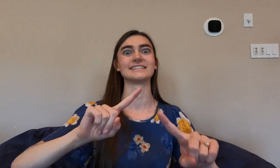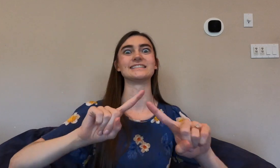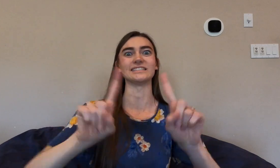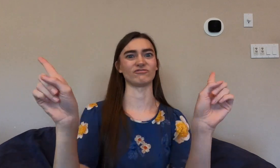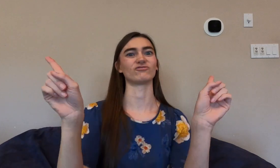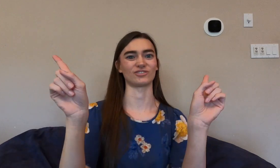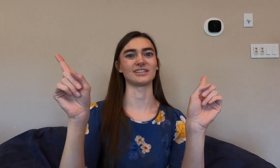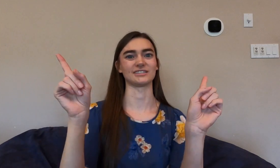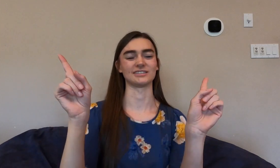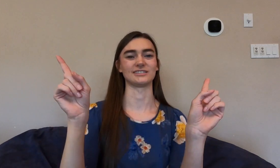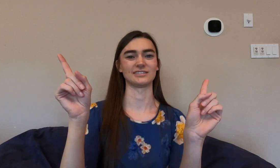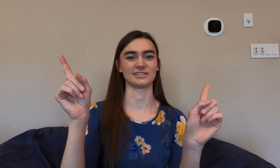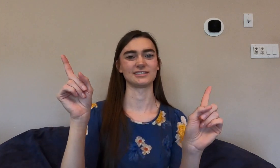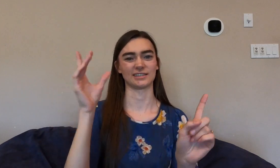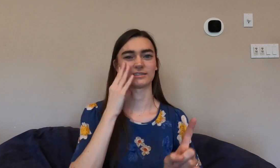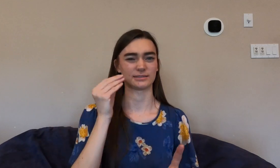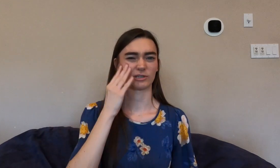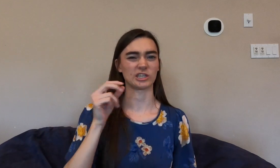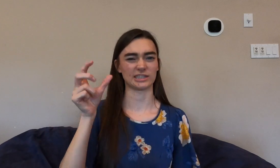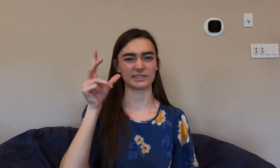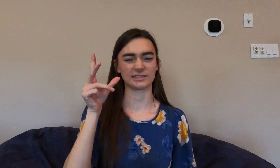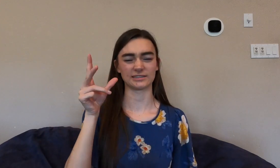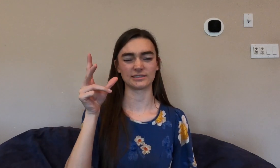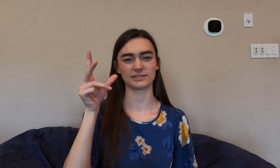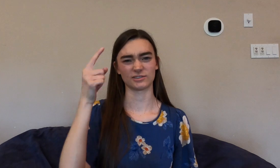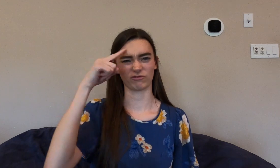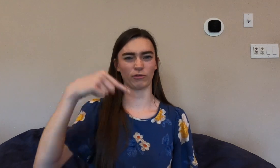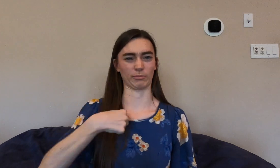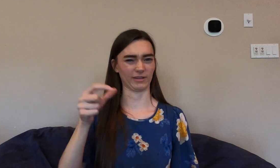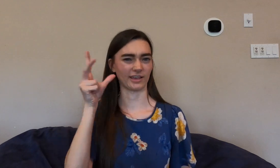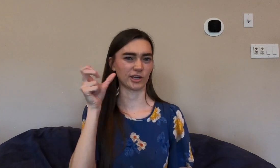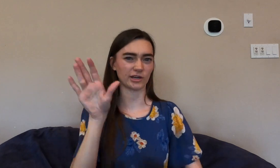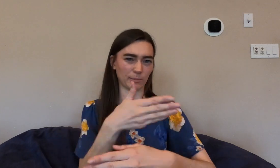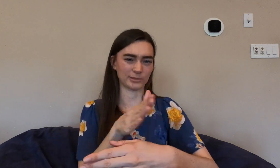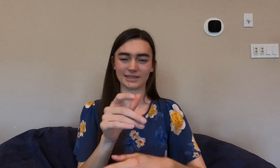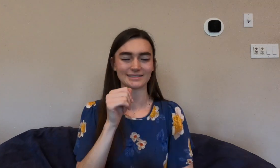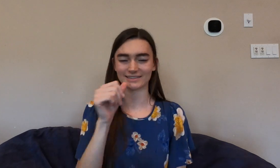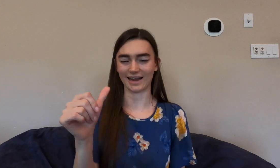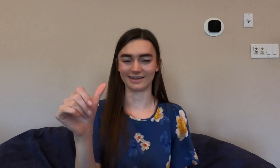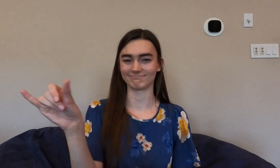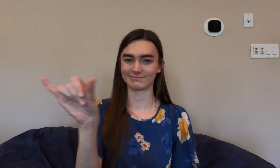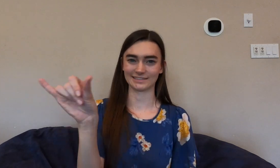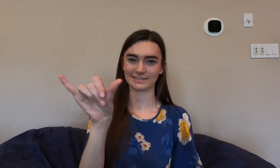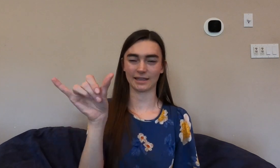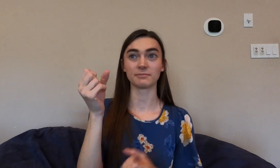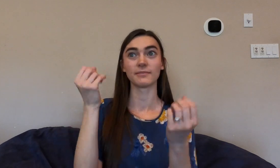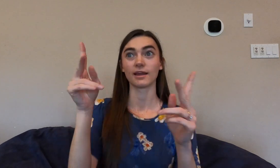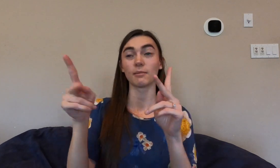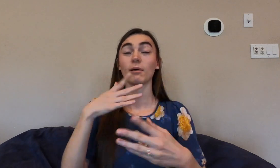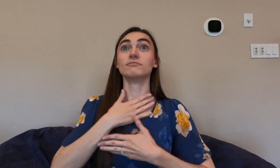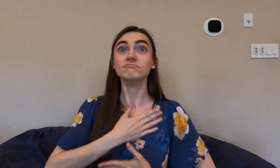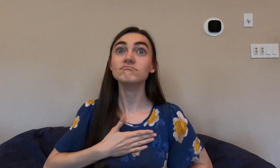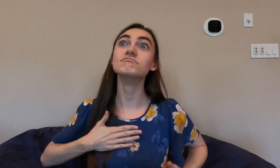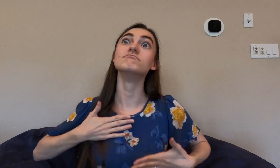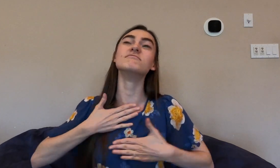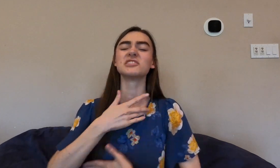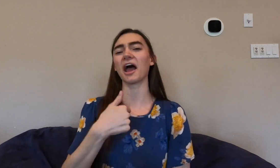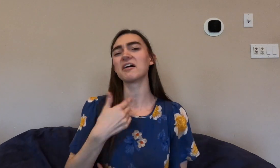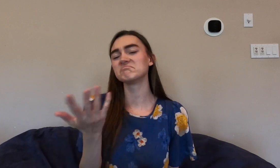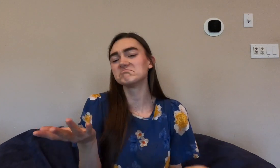that it's different experience for me hearing music. It's not the same. Many people really